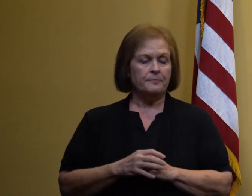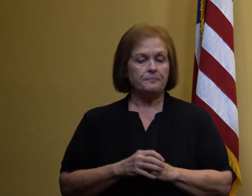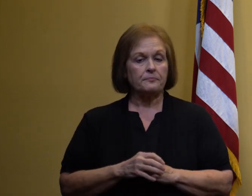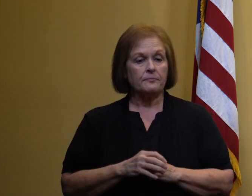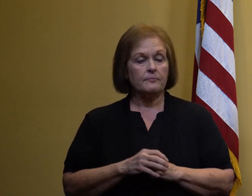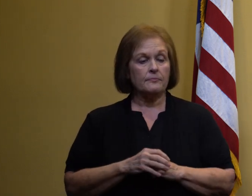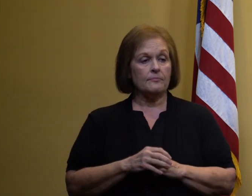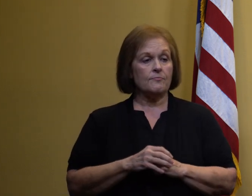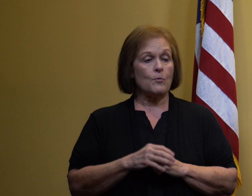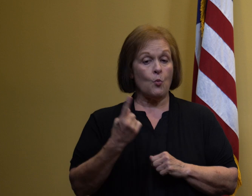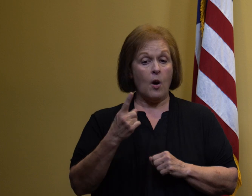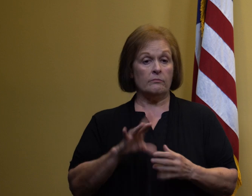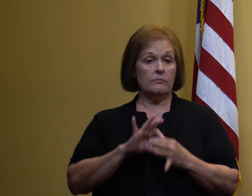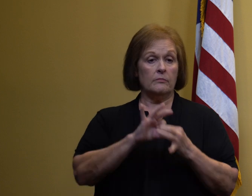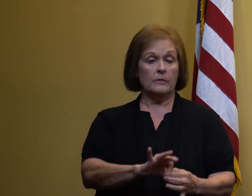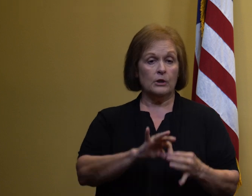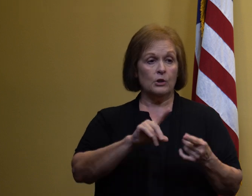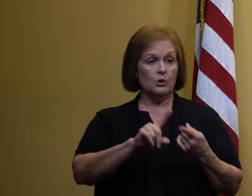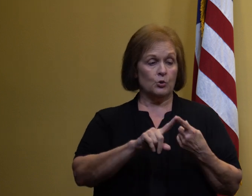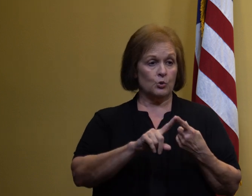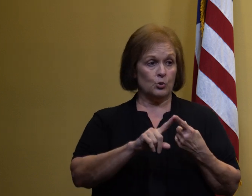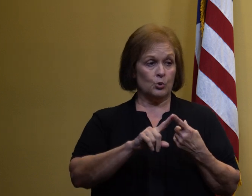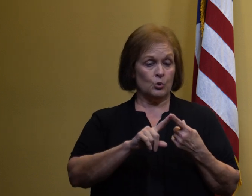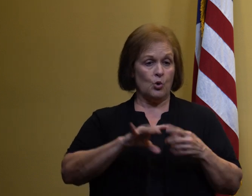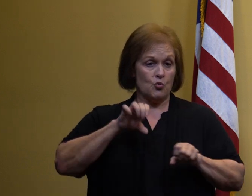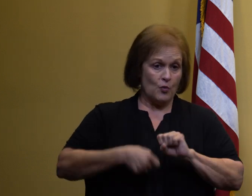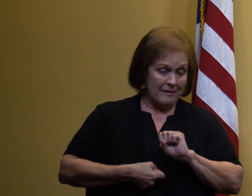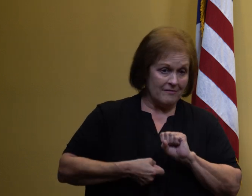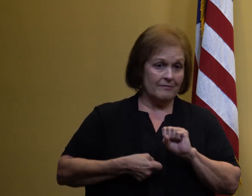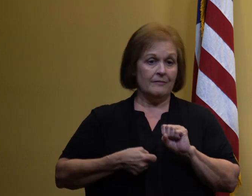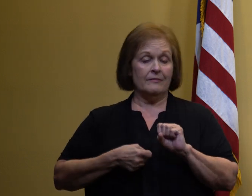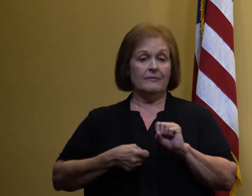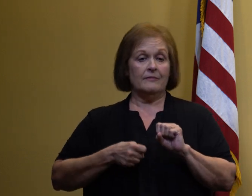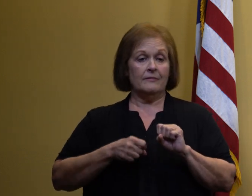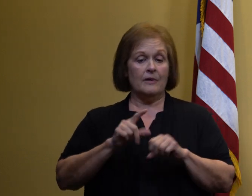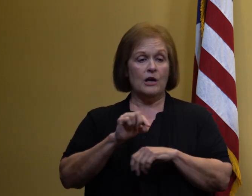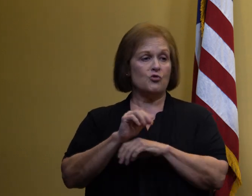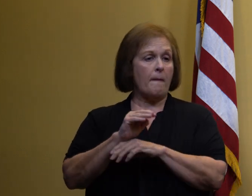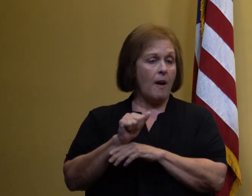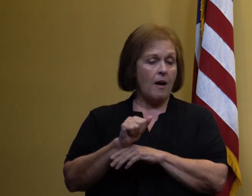One is tied to grief, trauma, and counseling.